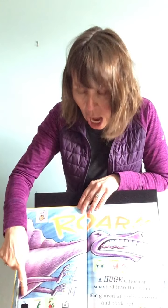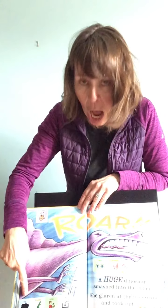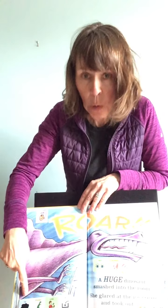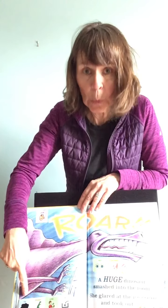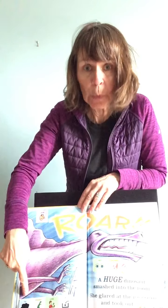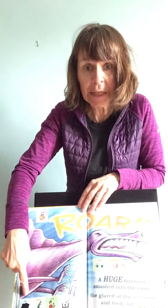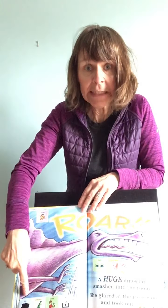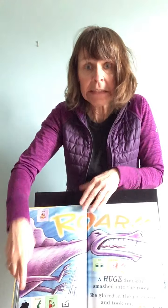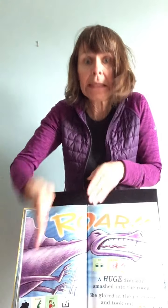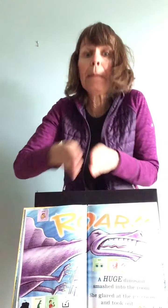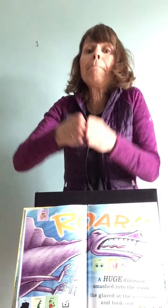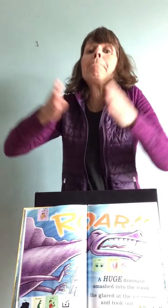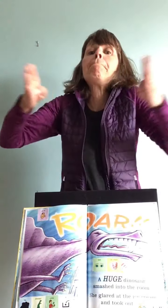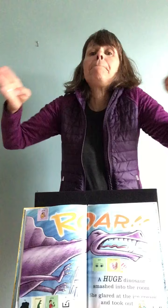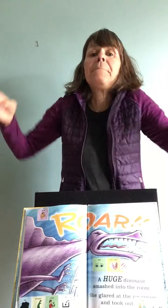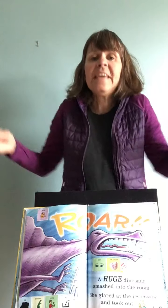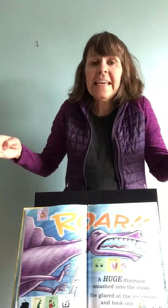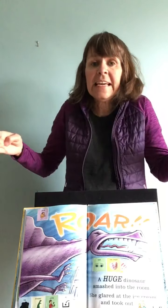A really big